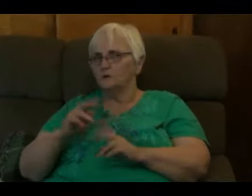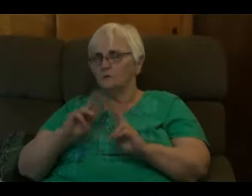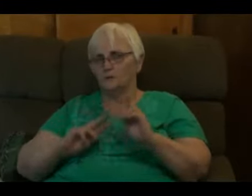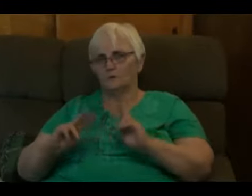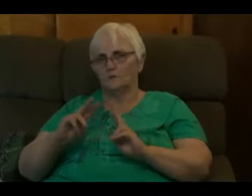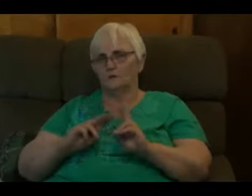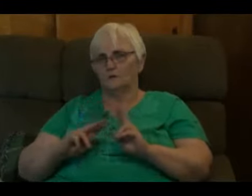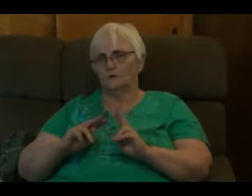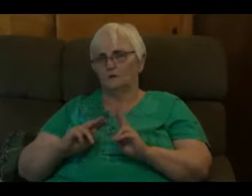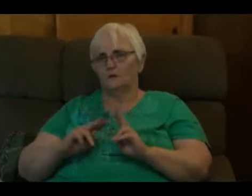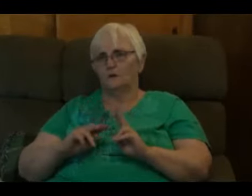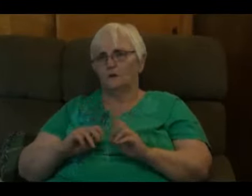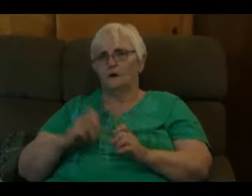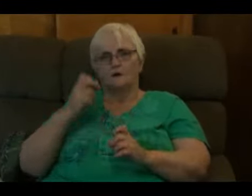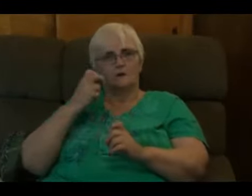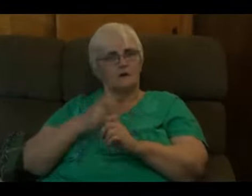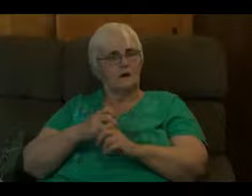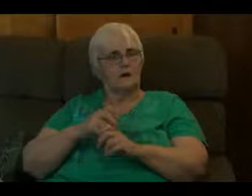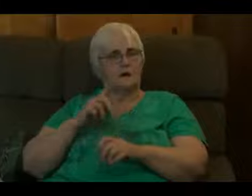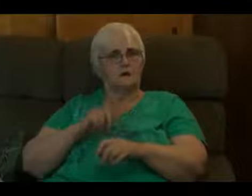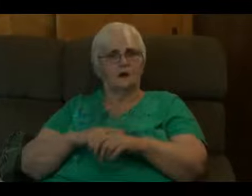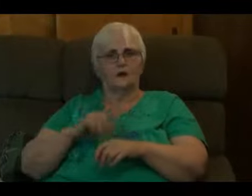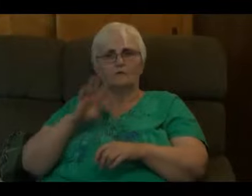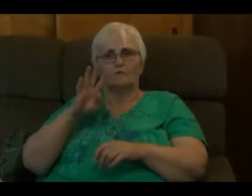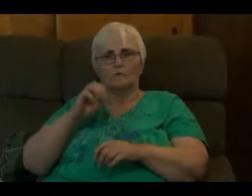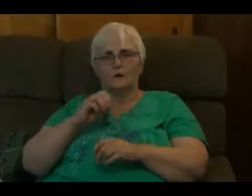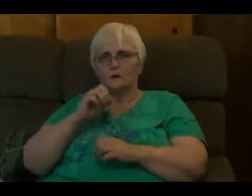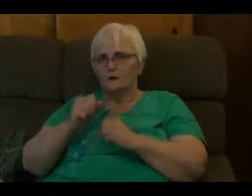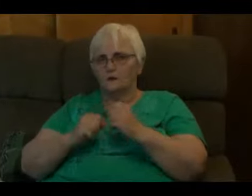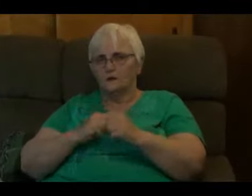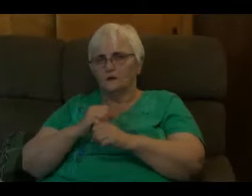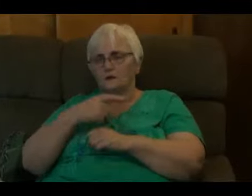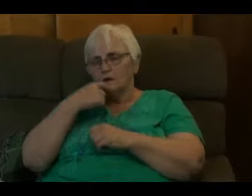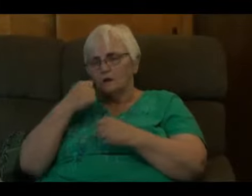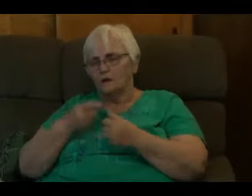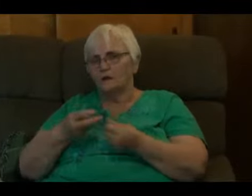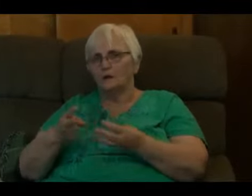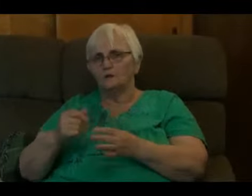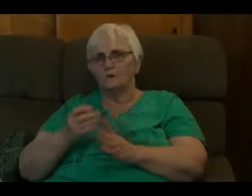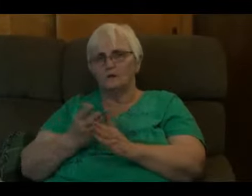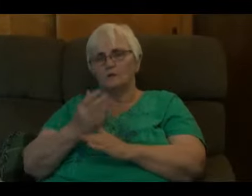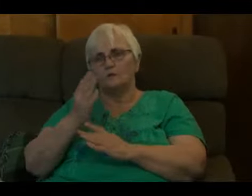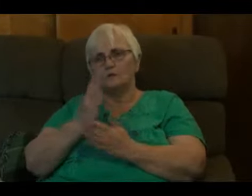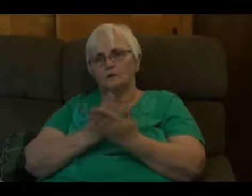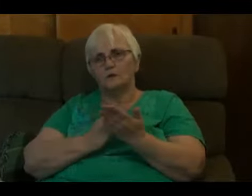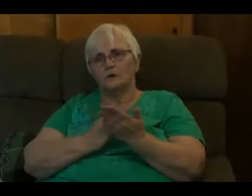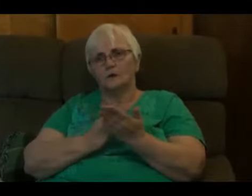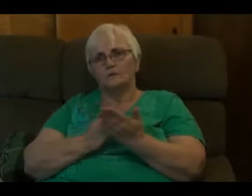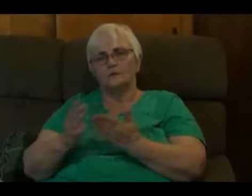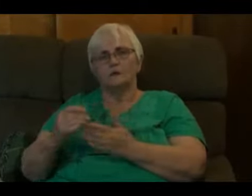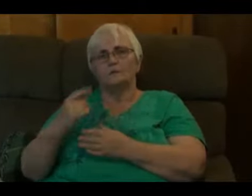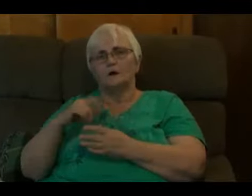Now, you know, difficult times, 40 years in the desert. Hallelujah. And went through some things. But I tell you what,